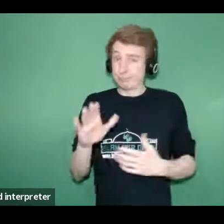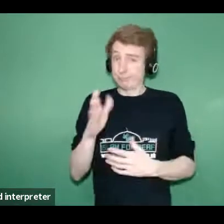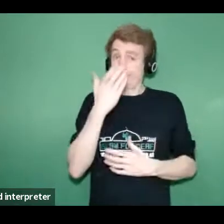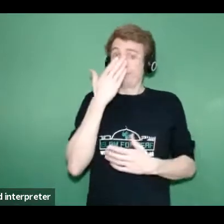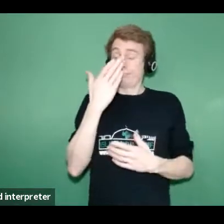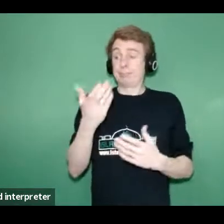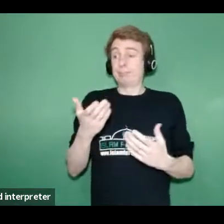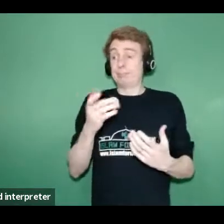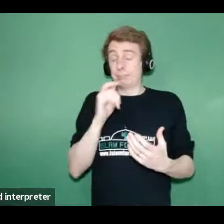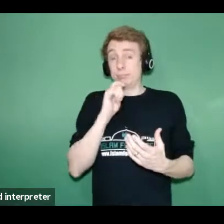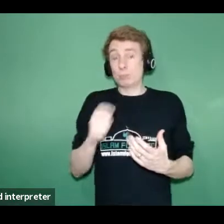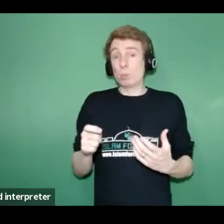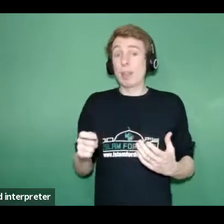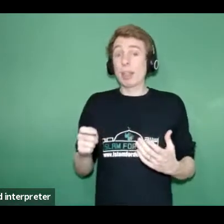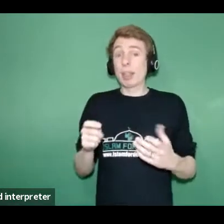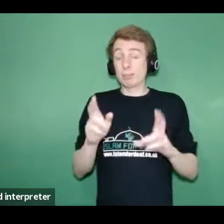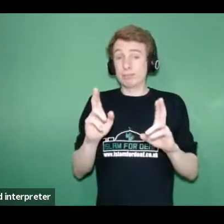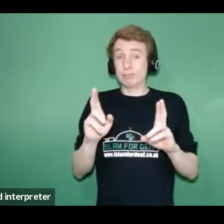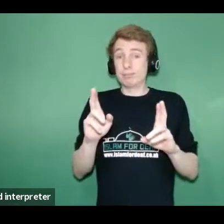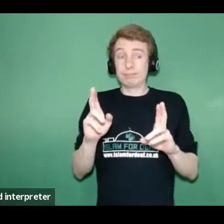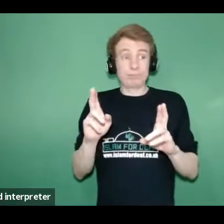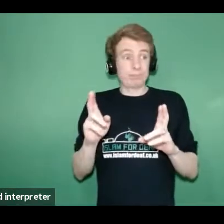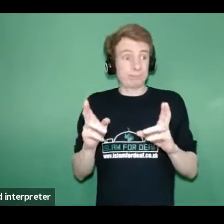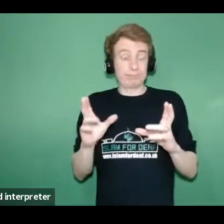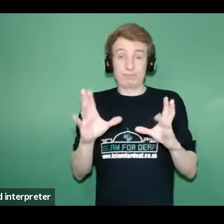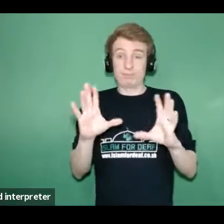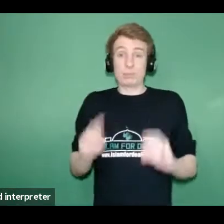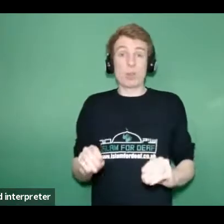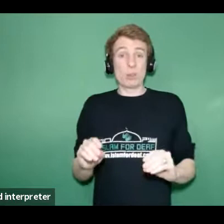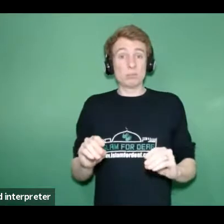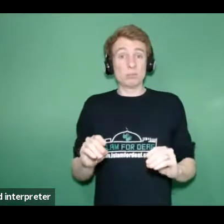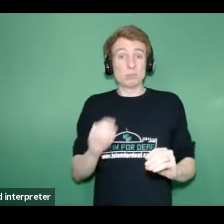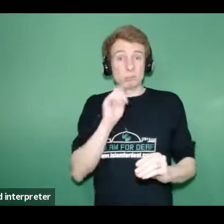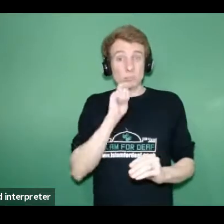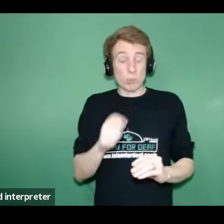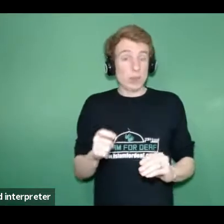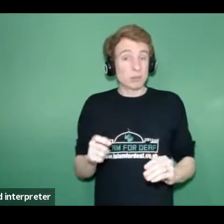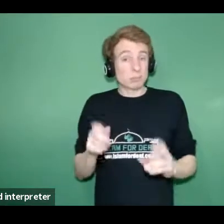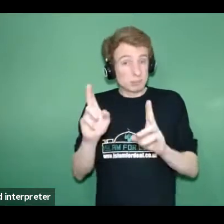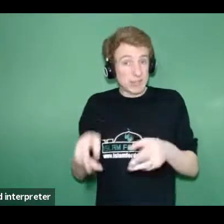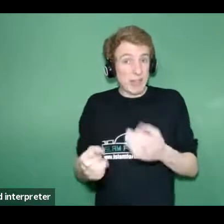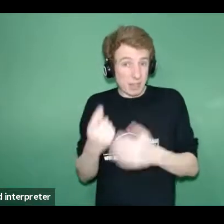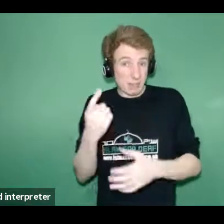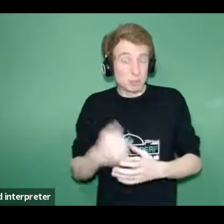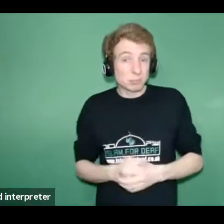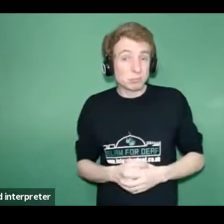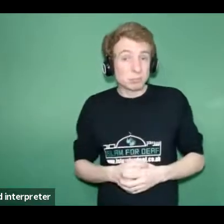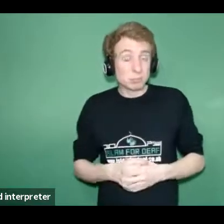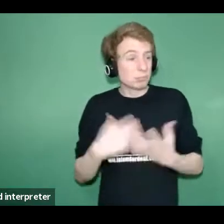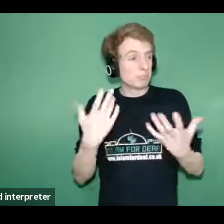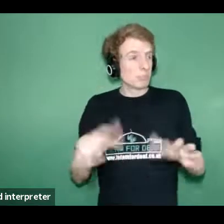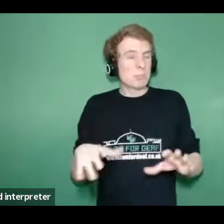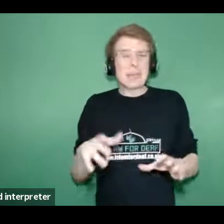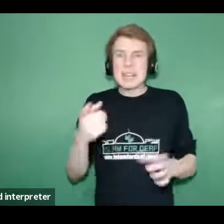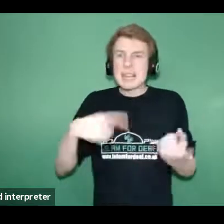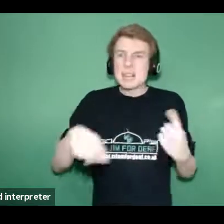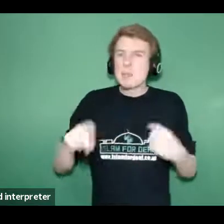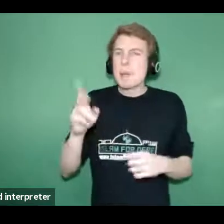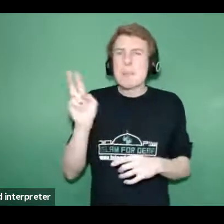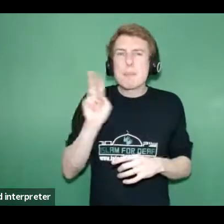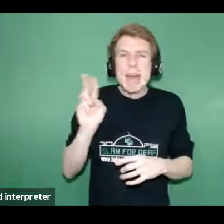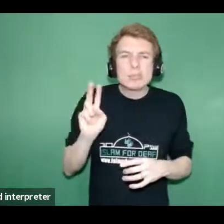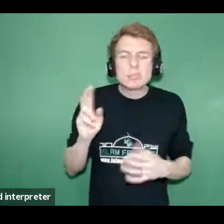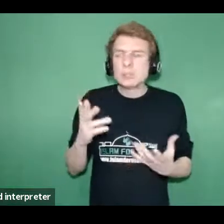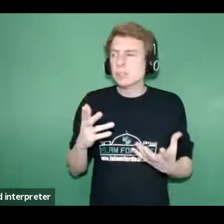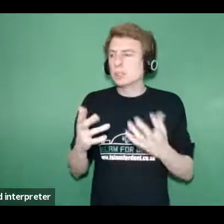an end, because we have all lost those who are beloved to us, whether they be our parents or siblings